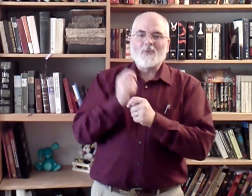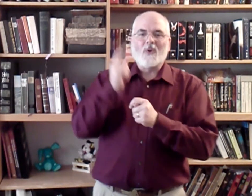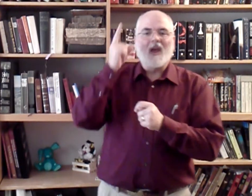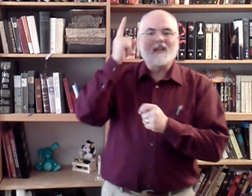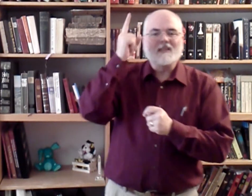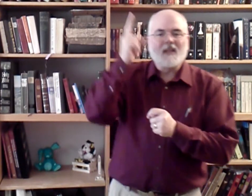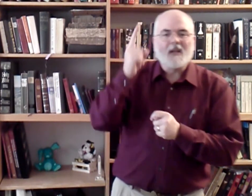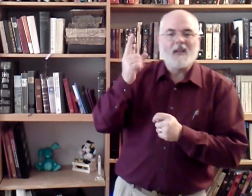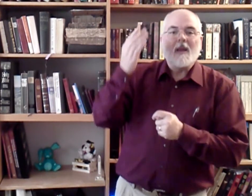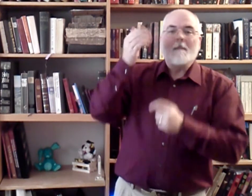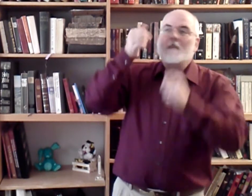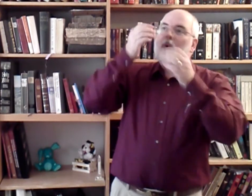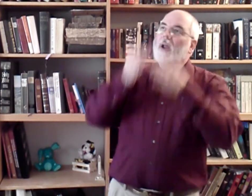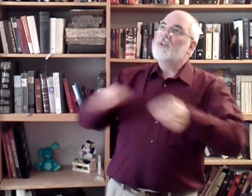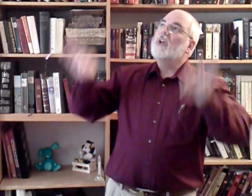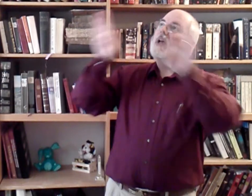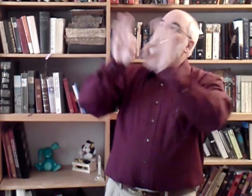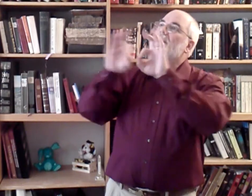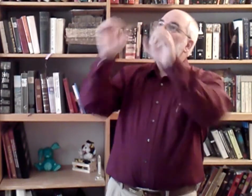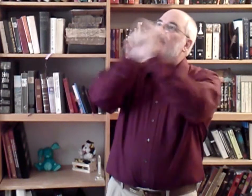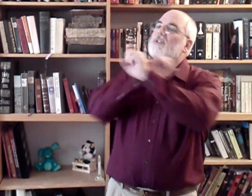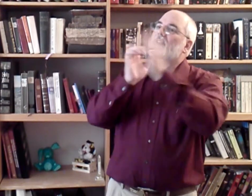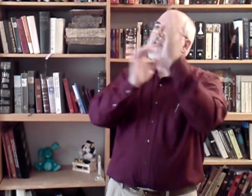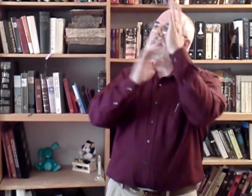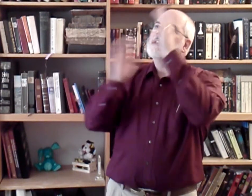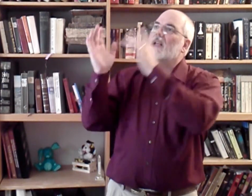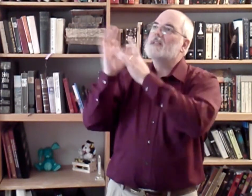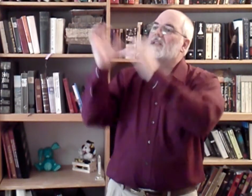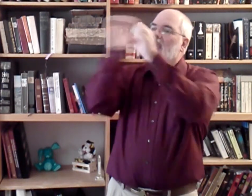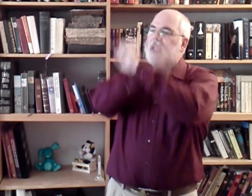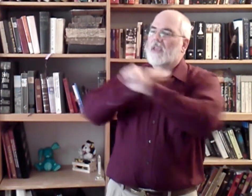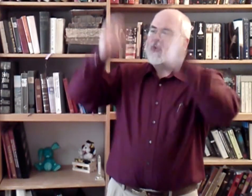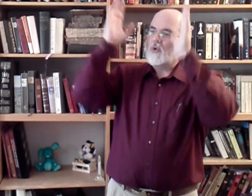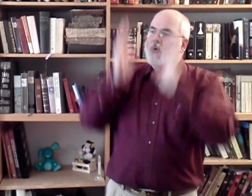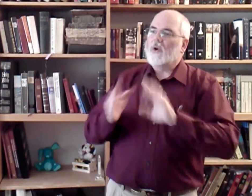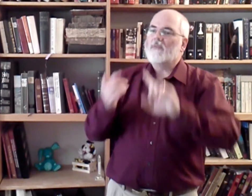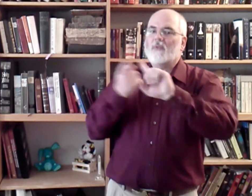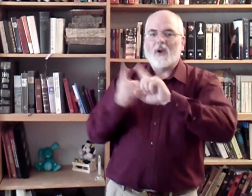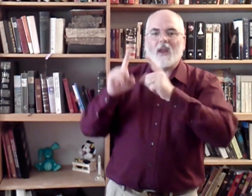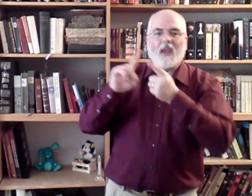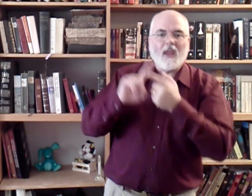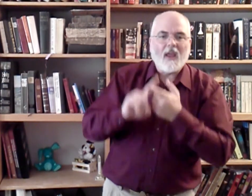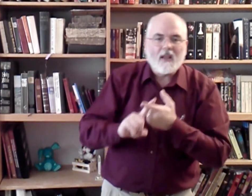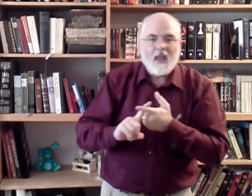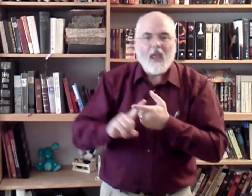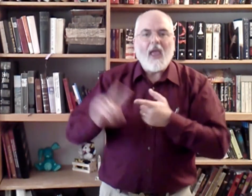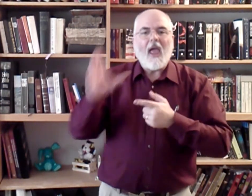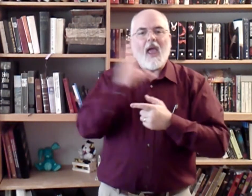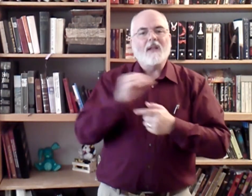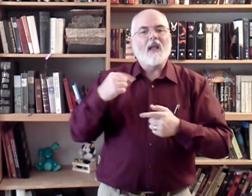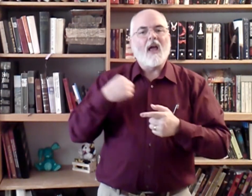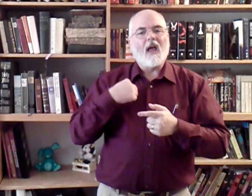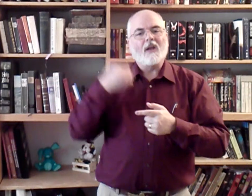trust Him Thee! Precious Jesus, Savior, friend! And I